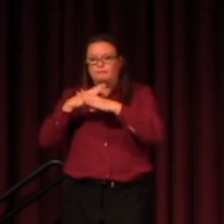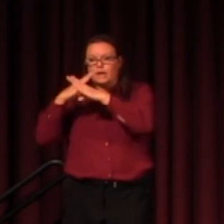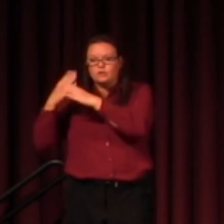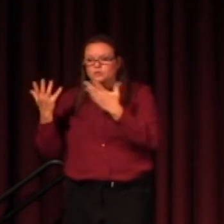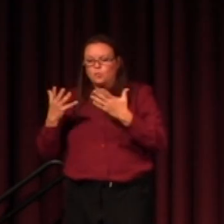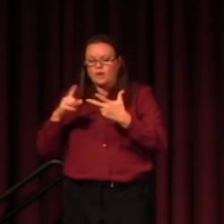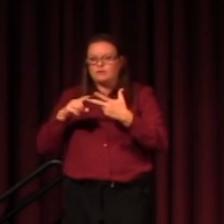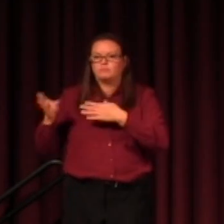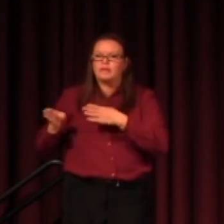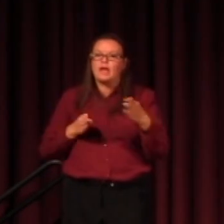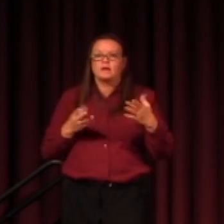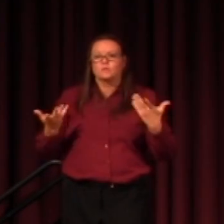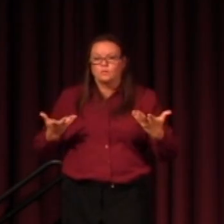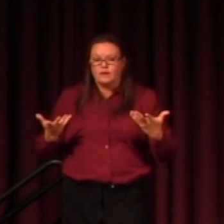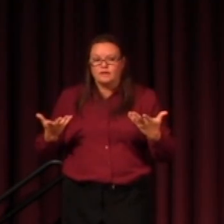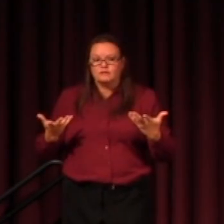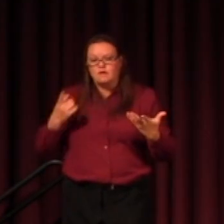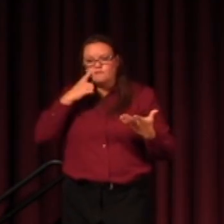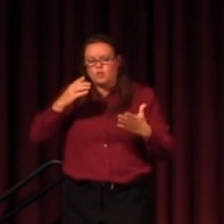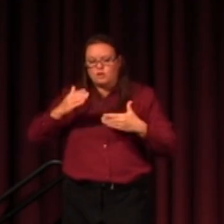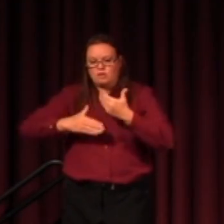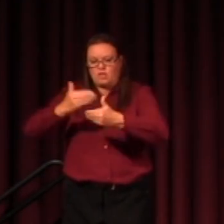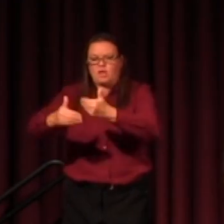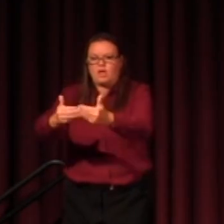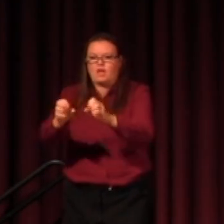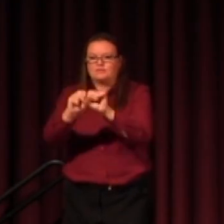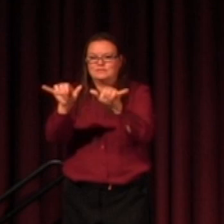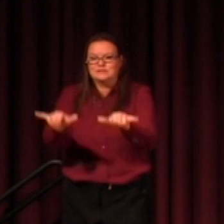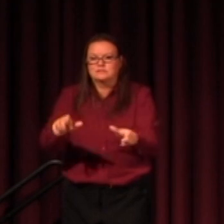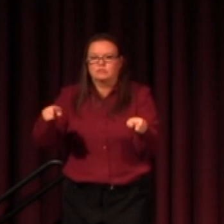plan to move forward on those things?